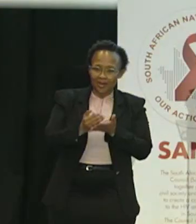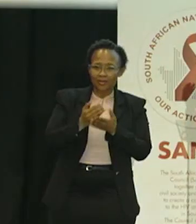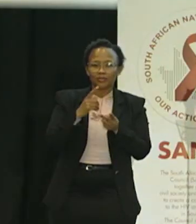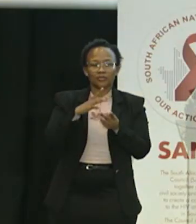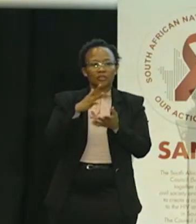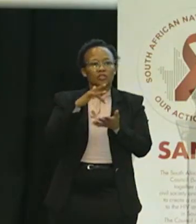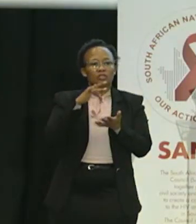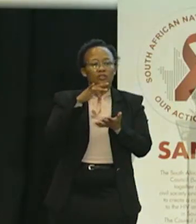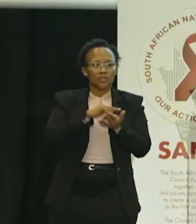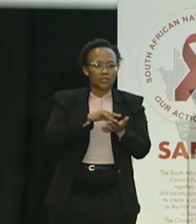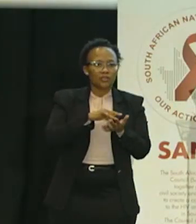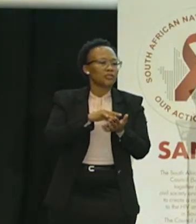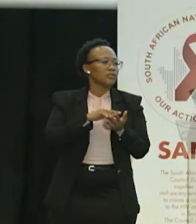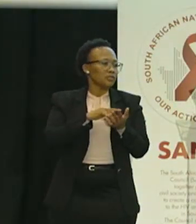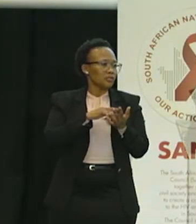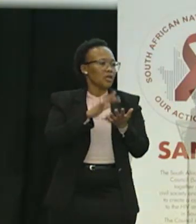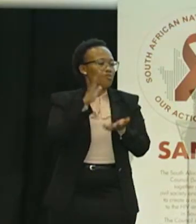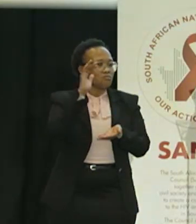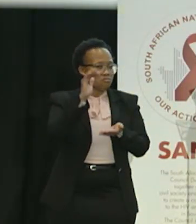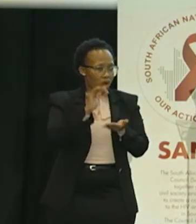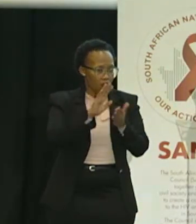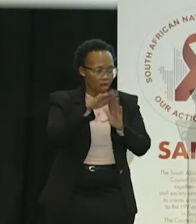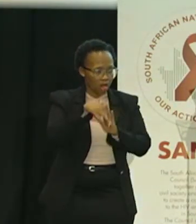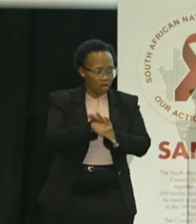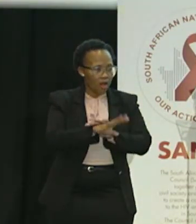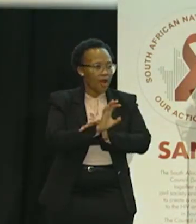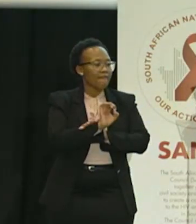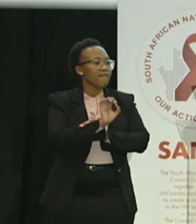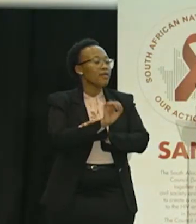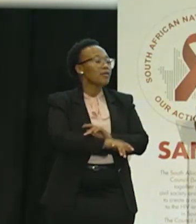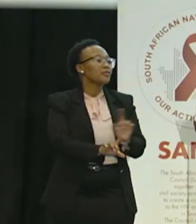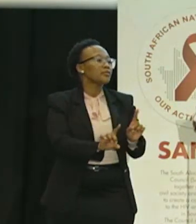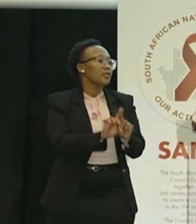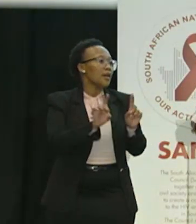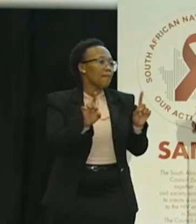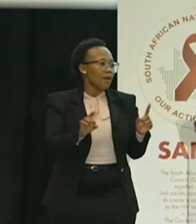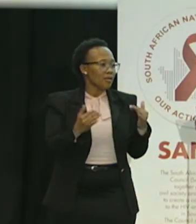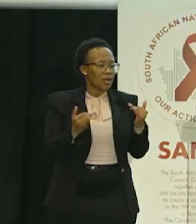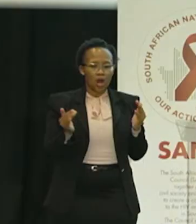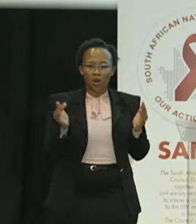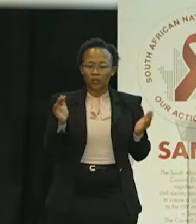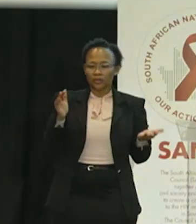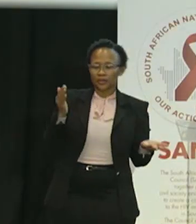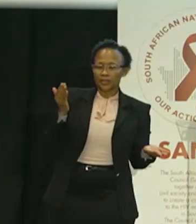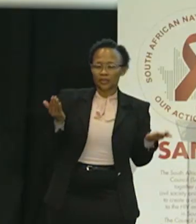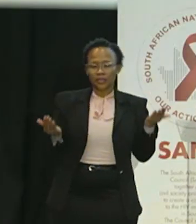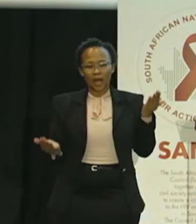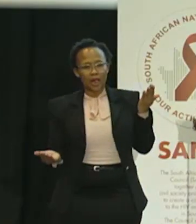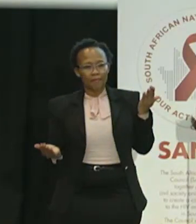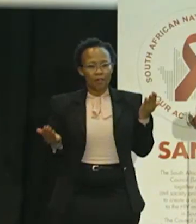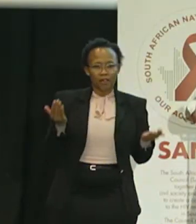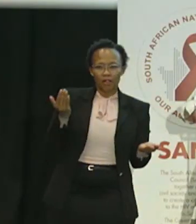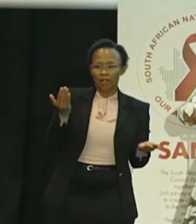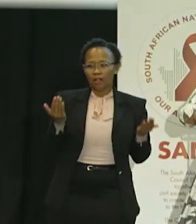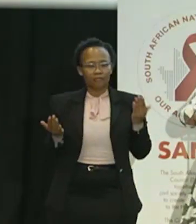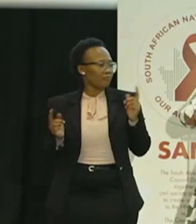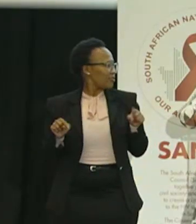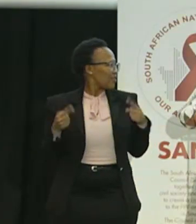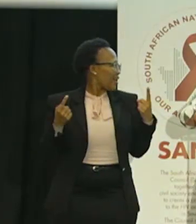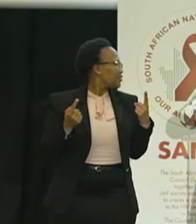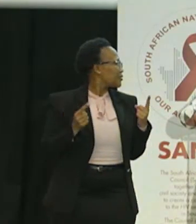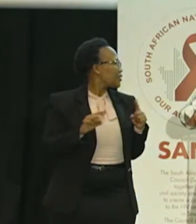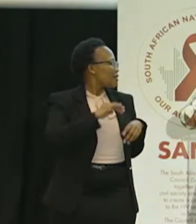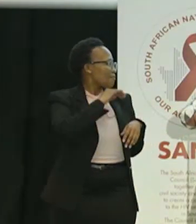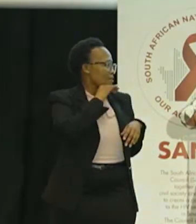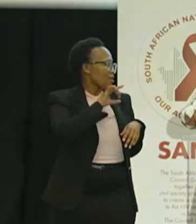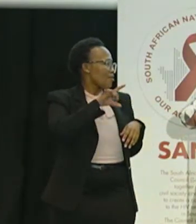centers, pop-in centers, these are not scalable. Doesn't mean that PEPFAR is going away at all.